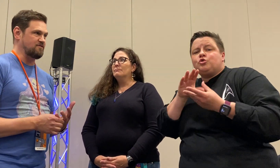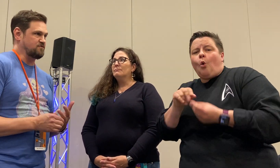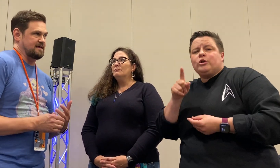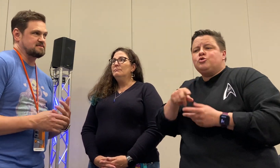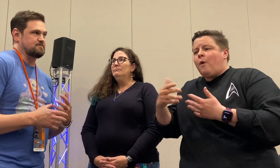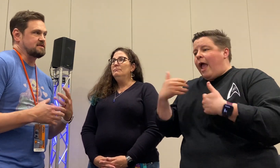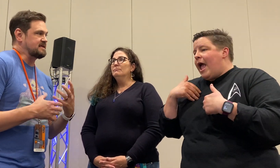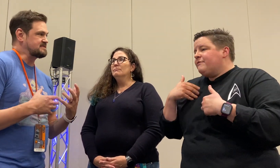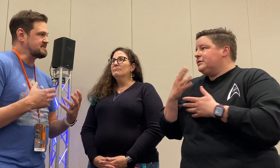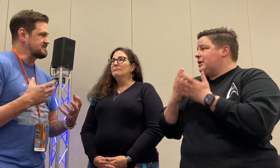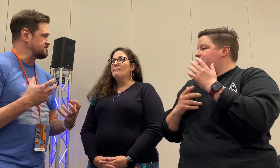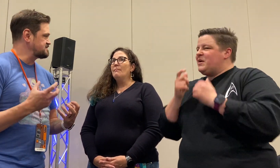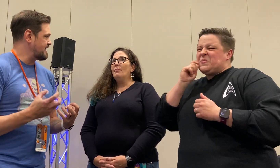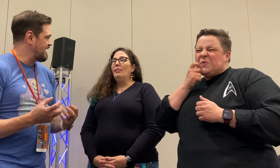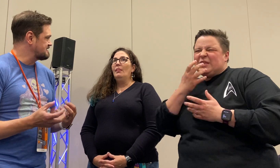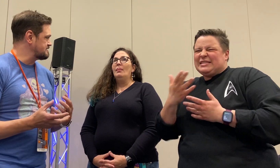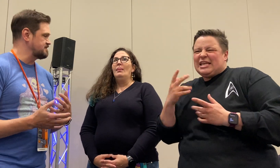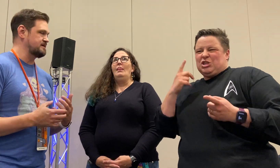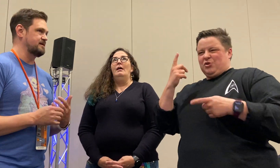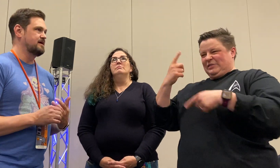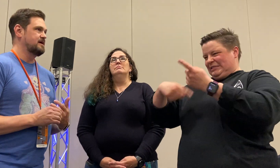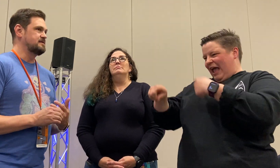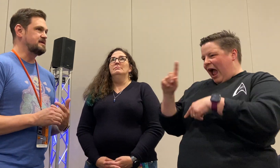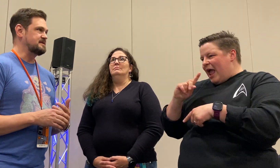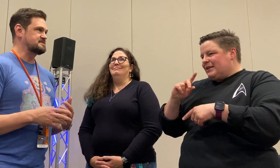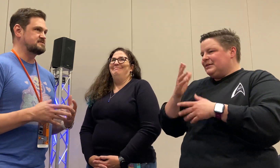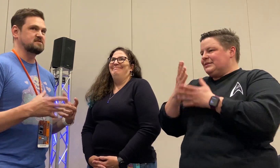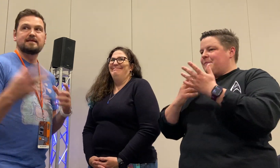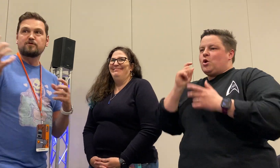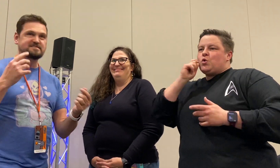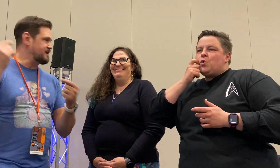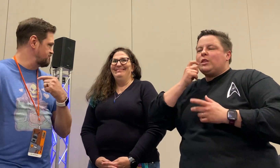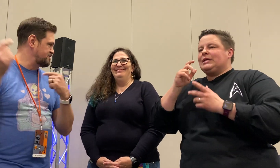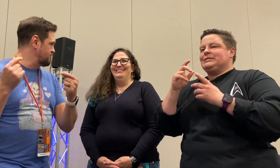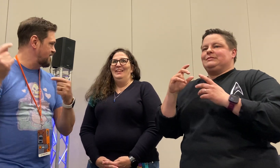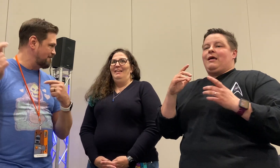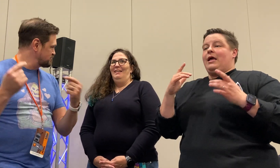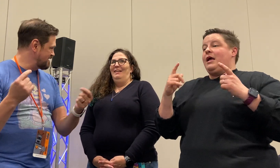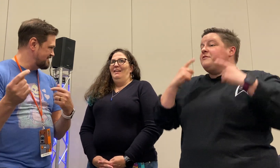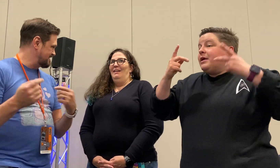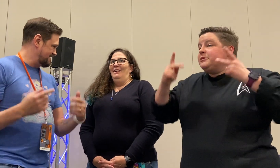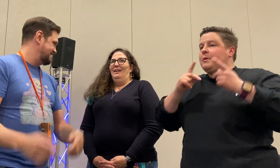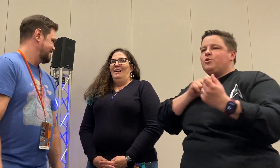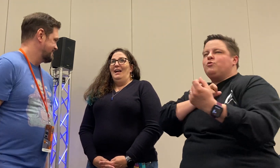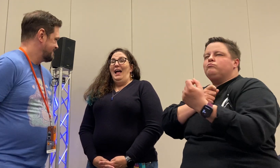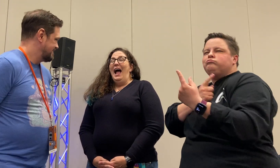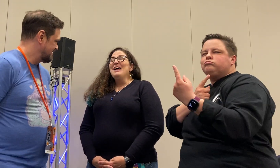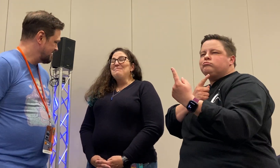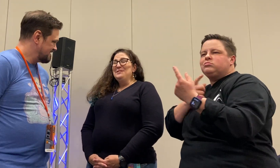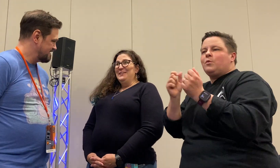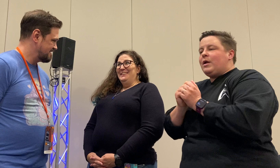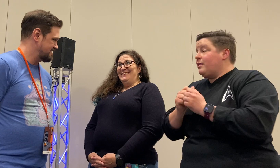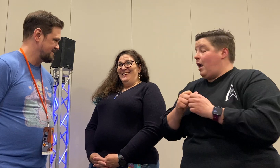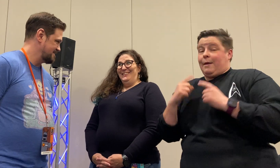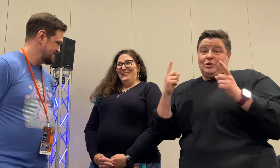of like some of the neatest things you've signed, some of the neatest celebrities that you vibed with? I've been doing this 10 years